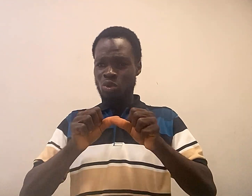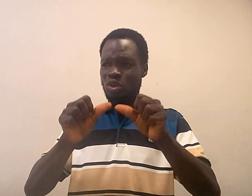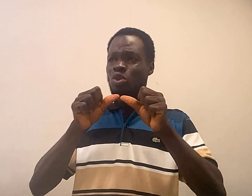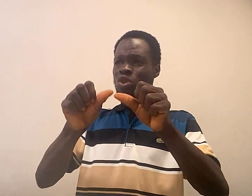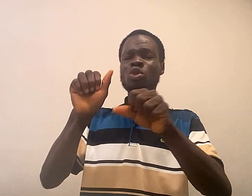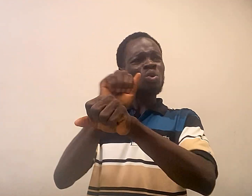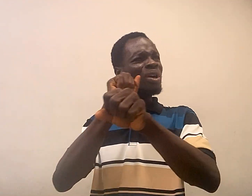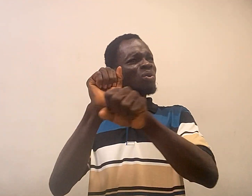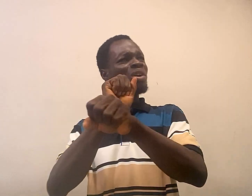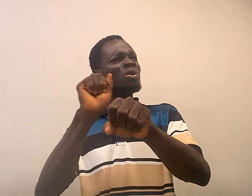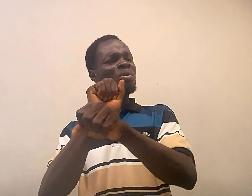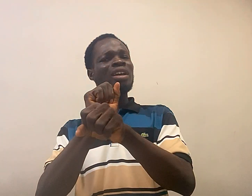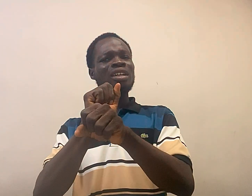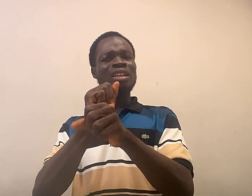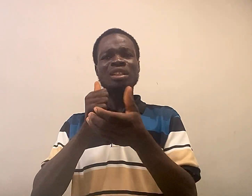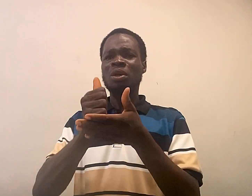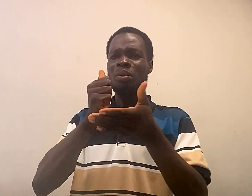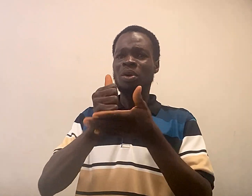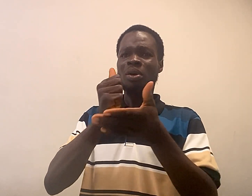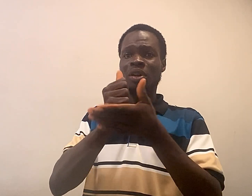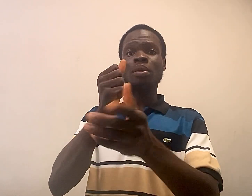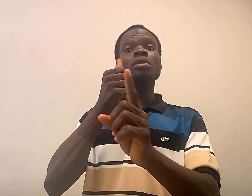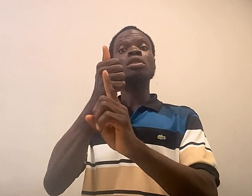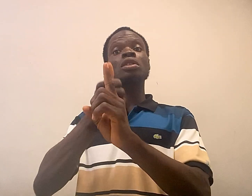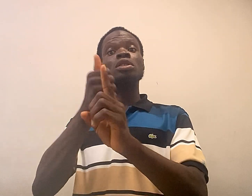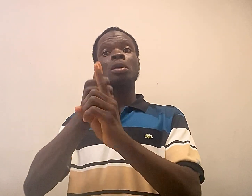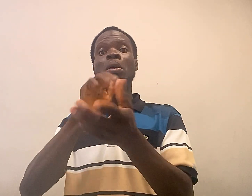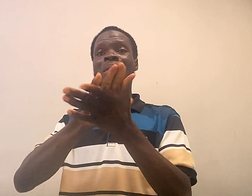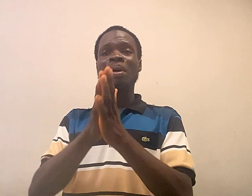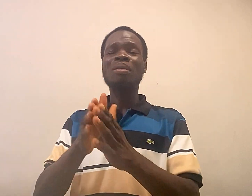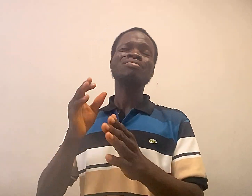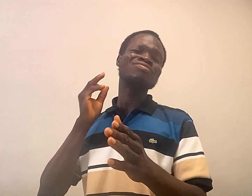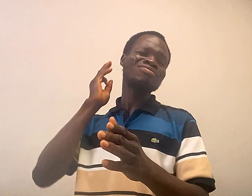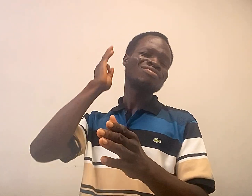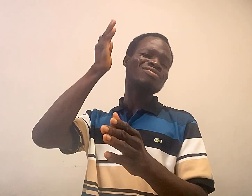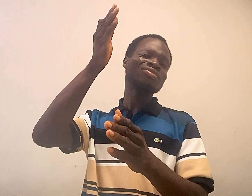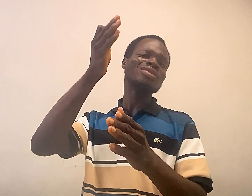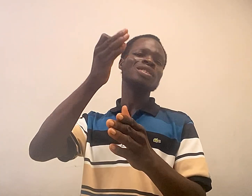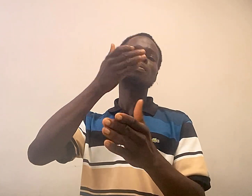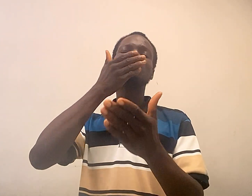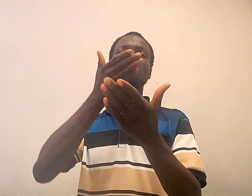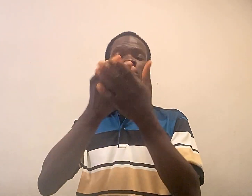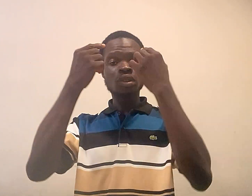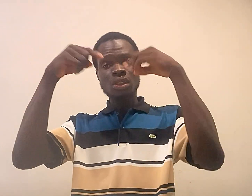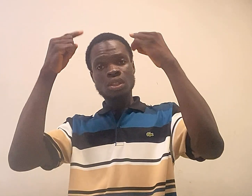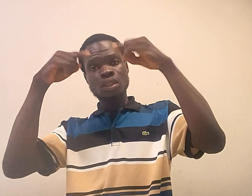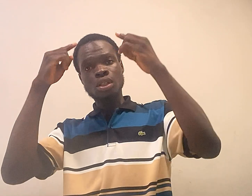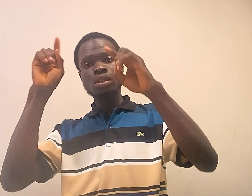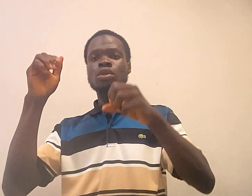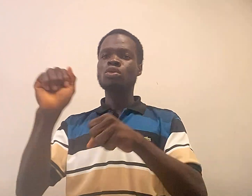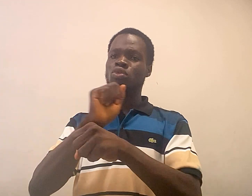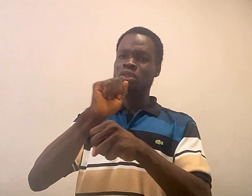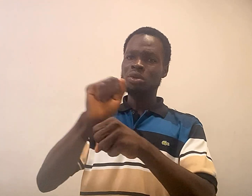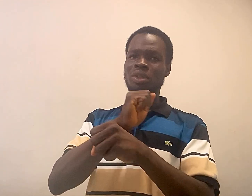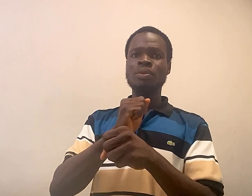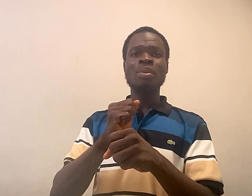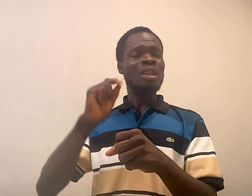flashy. I became him by bleeding in the shadows, thinking when others were partying,